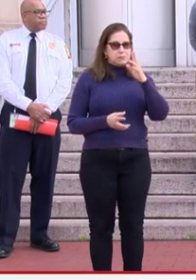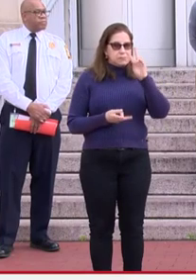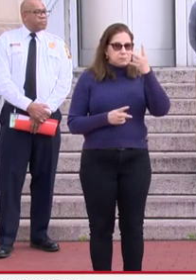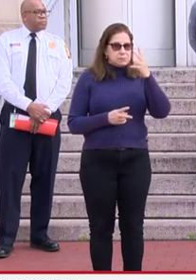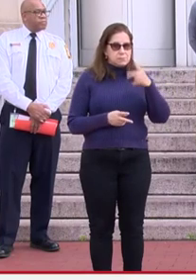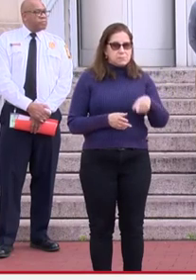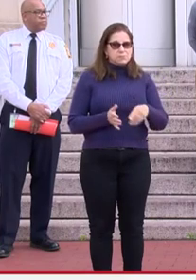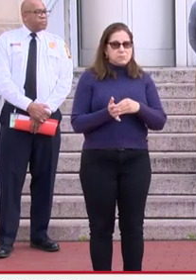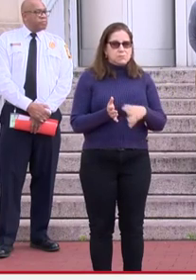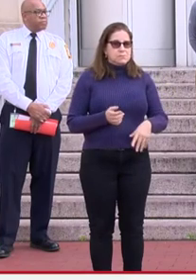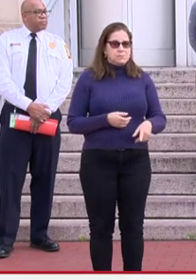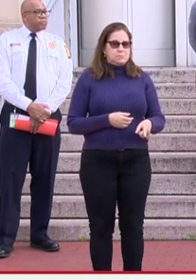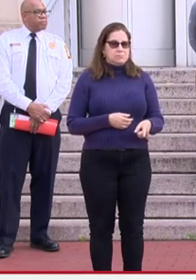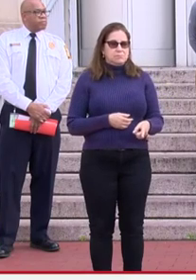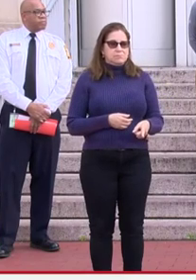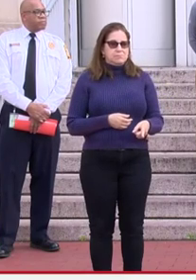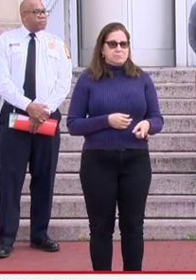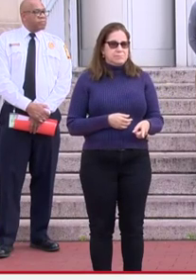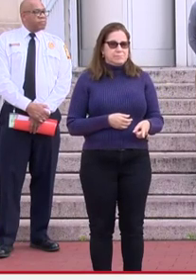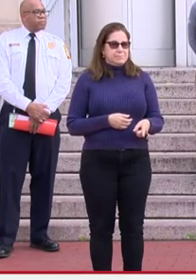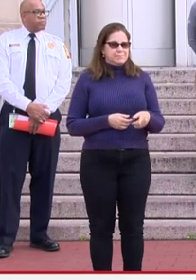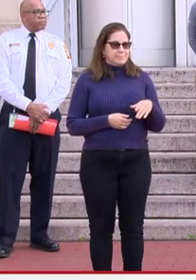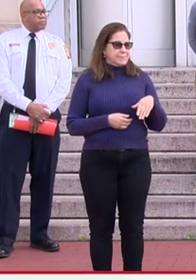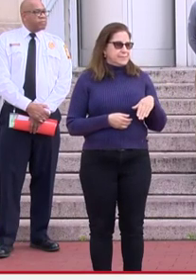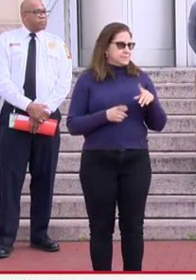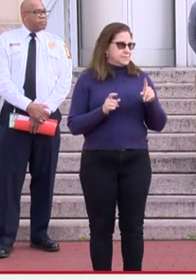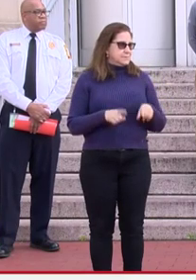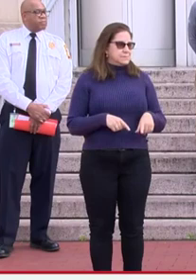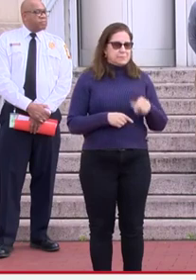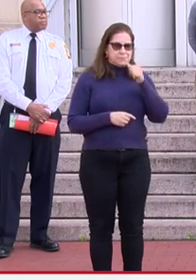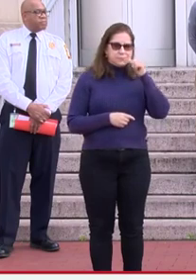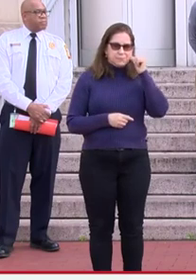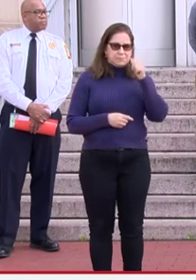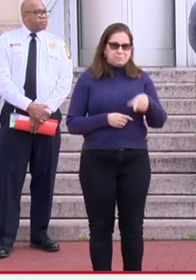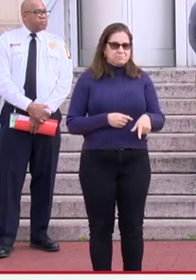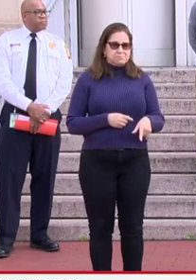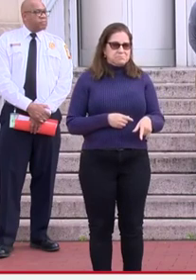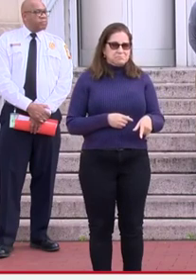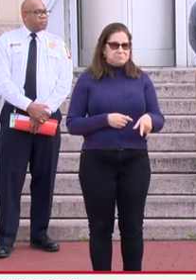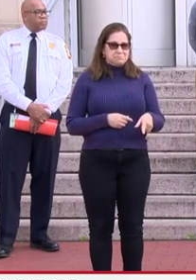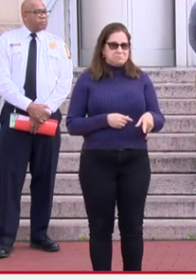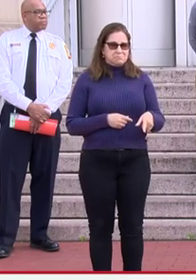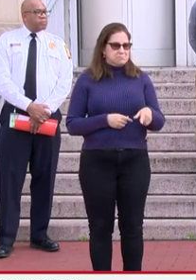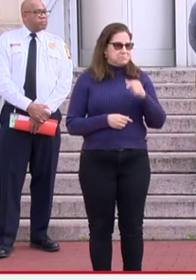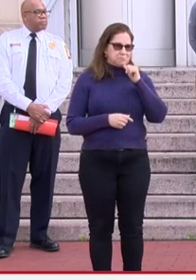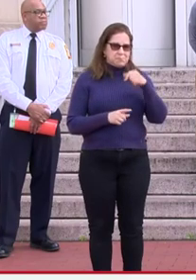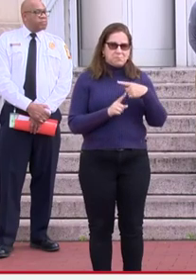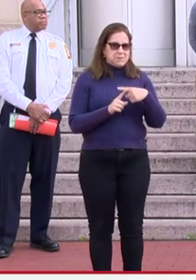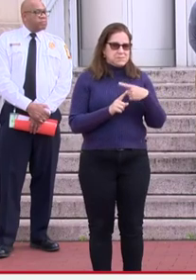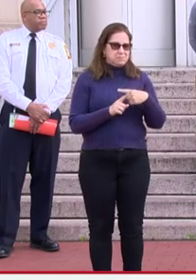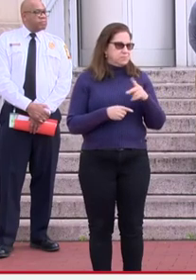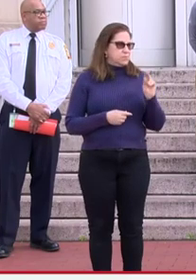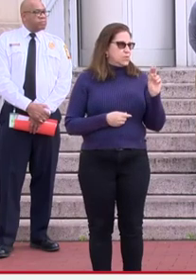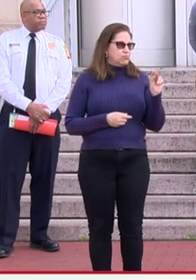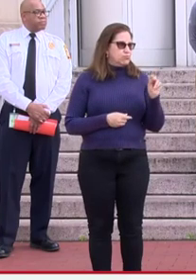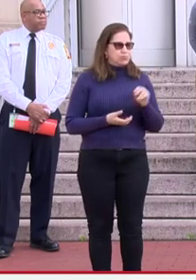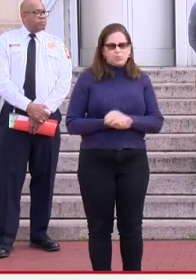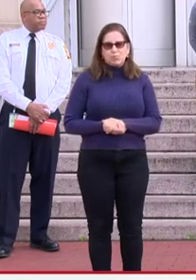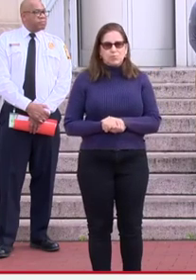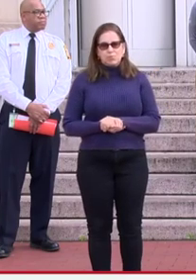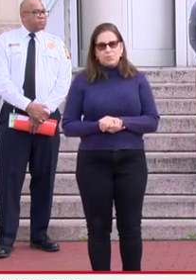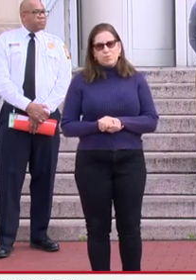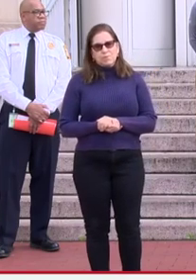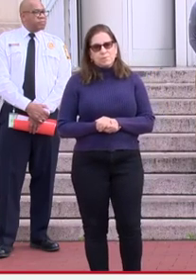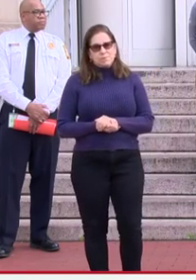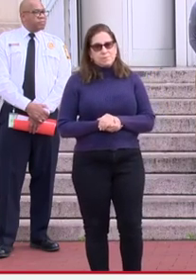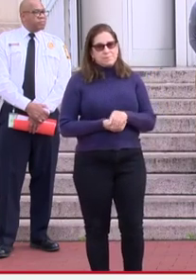evidently was not tested yesterday and did not receive a positive result. We have directed the family